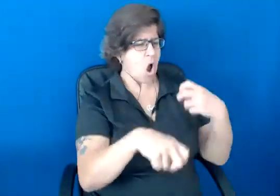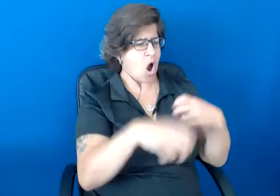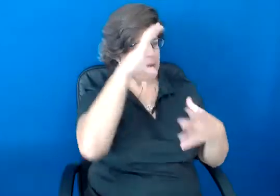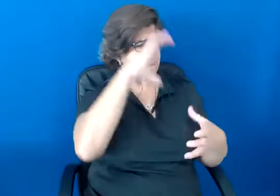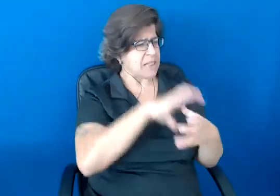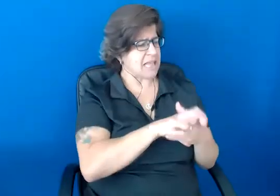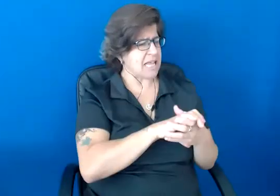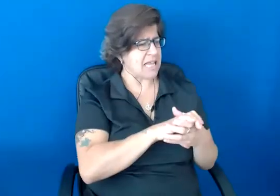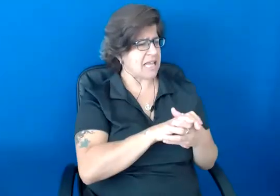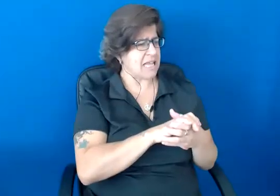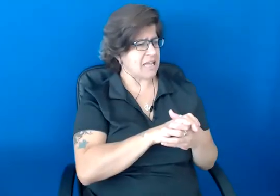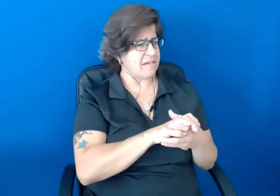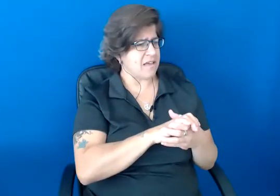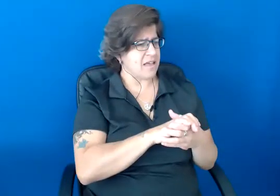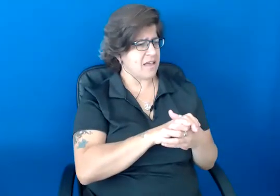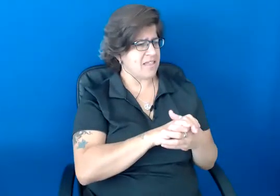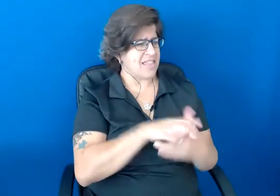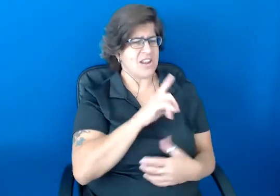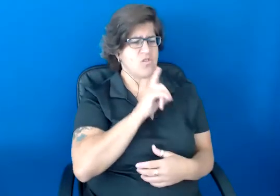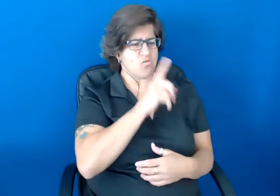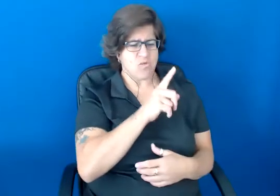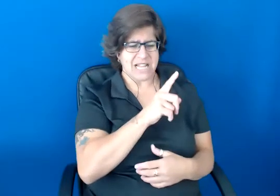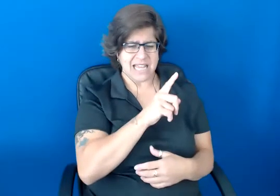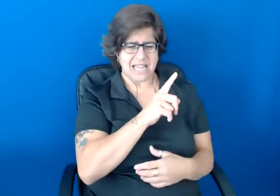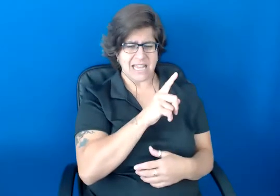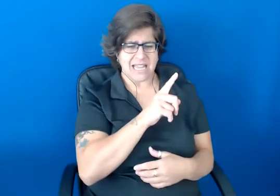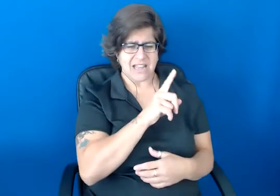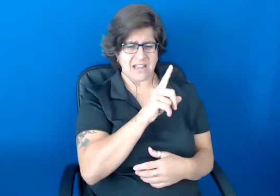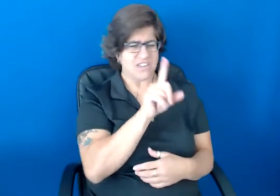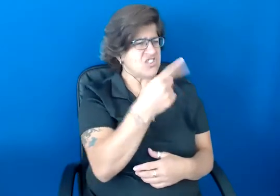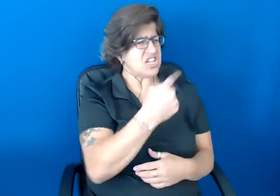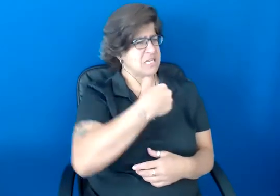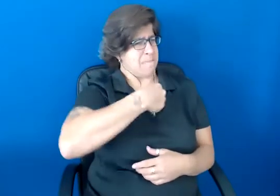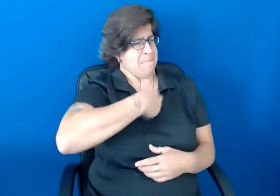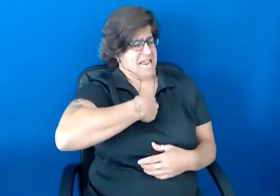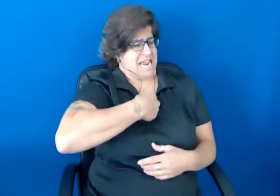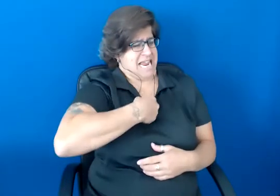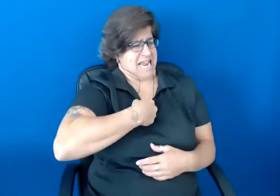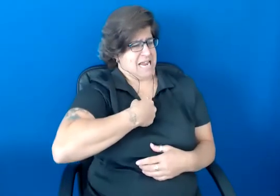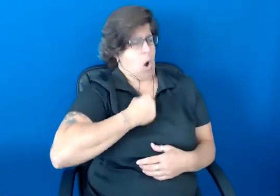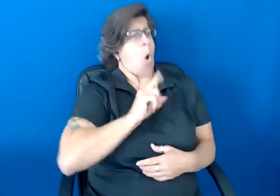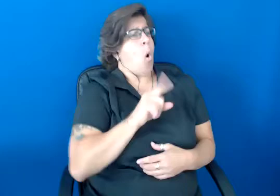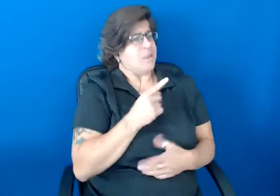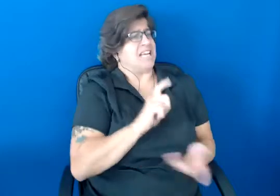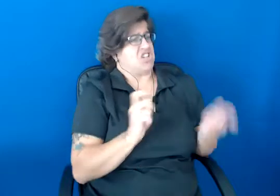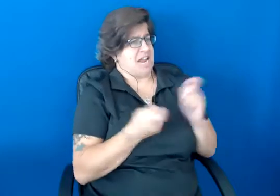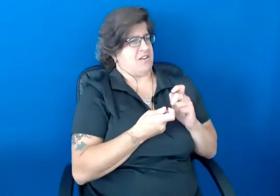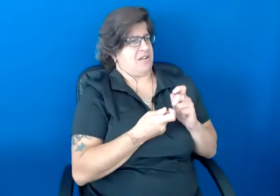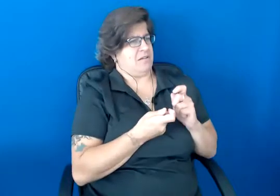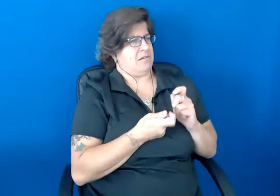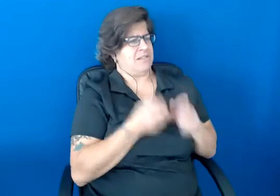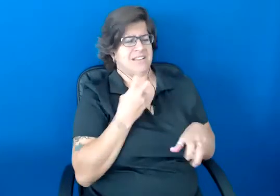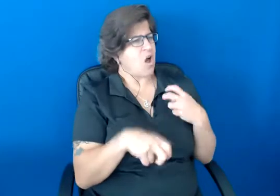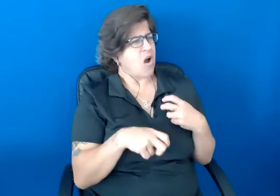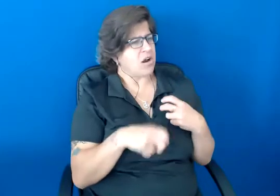to believe that it's really a matter of me changing. It's like, it's